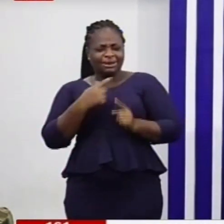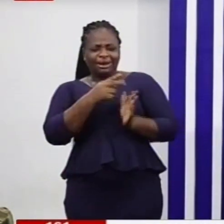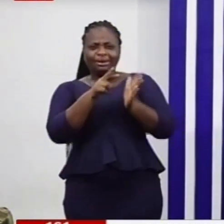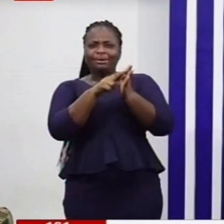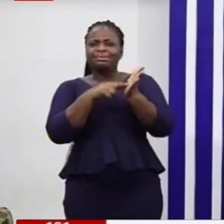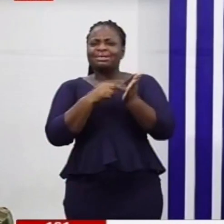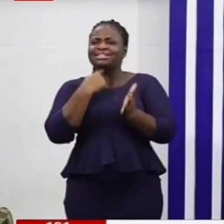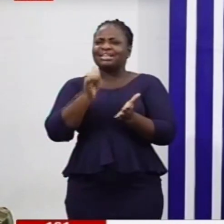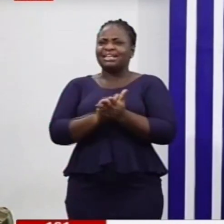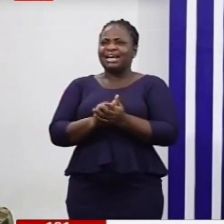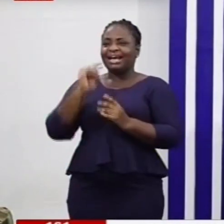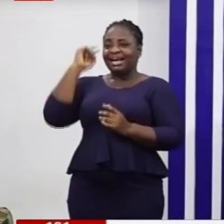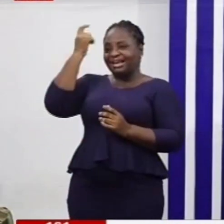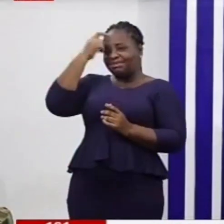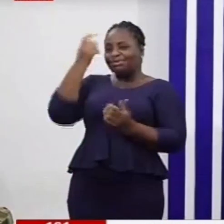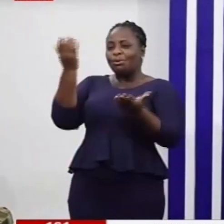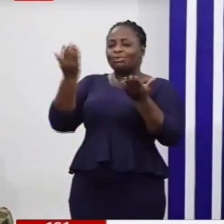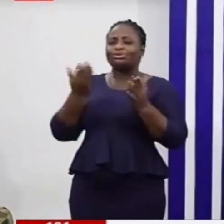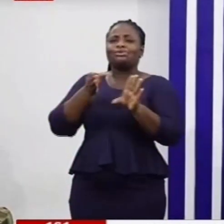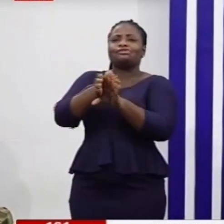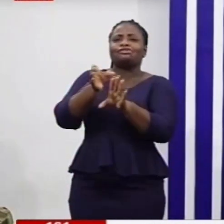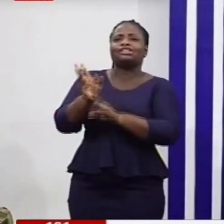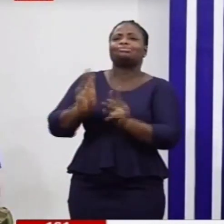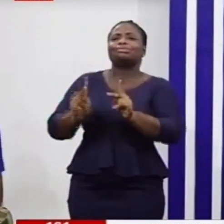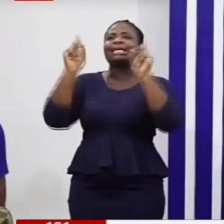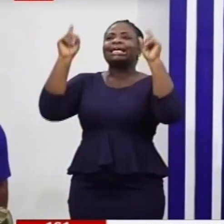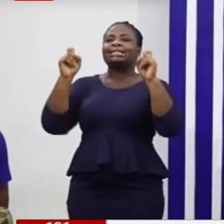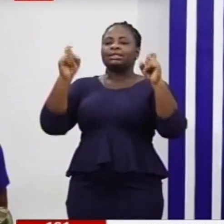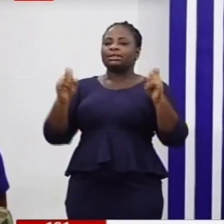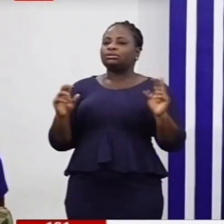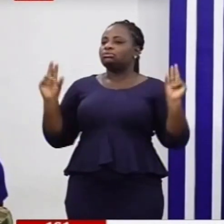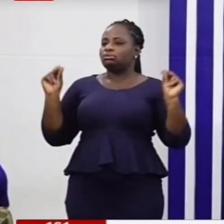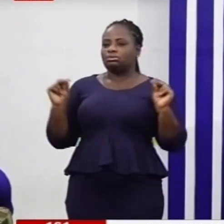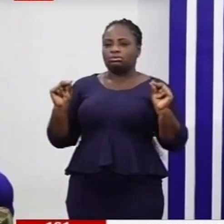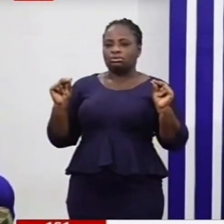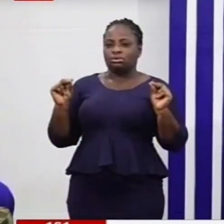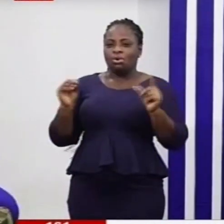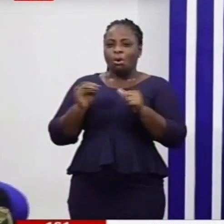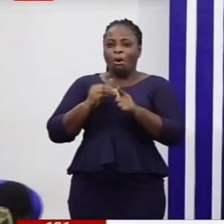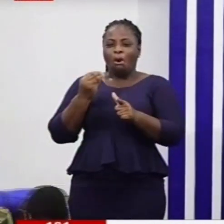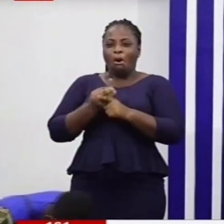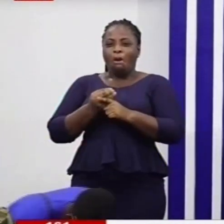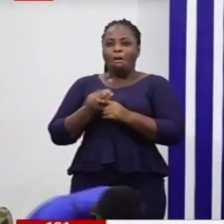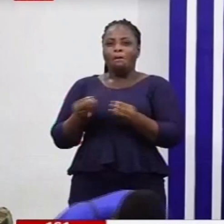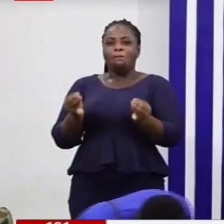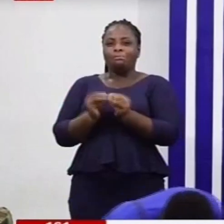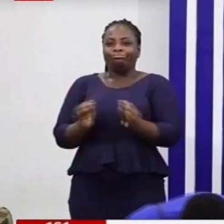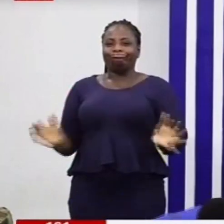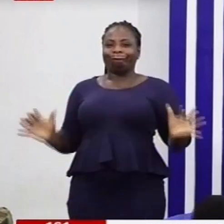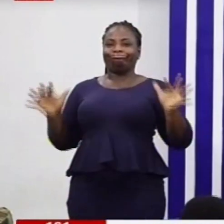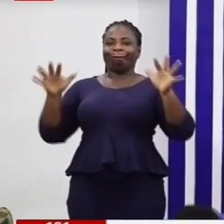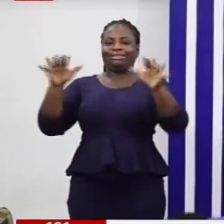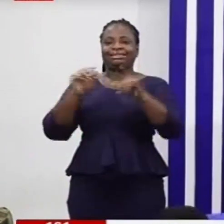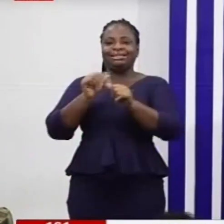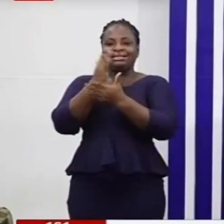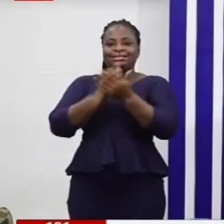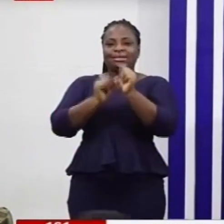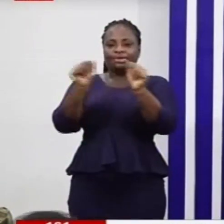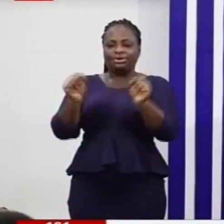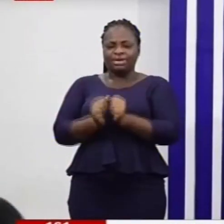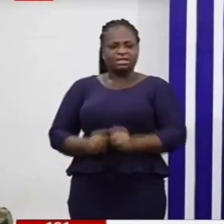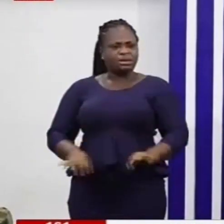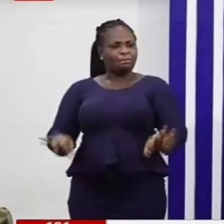that government intends to do compulsory testing or mass testing in some areas, and it's important